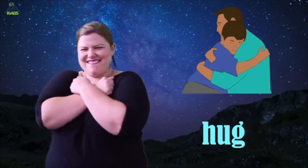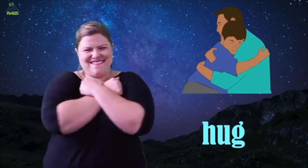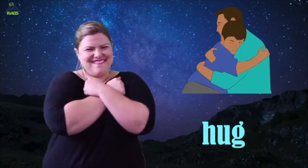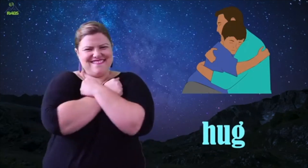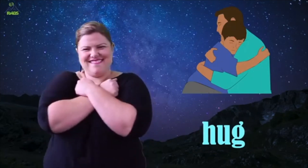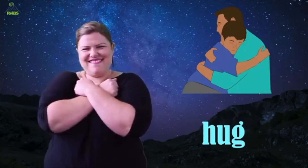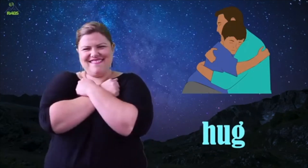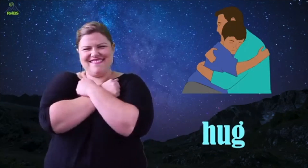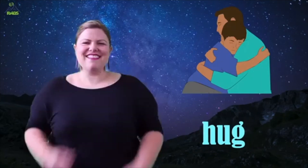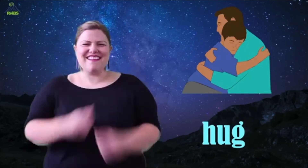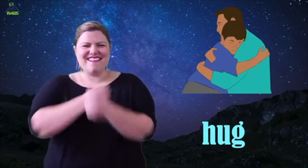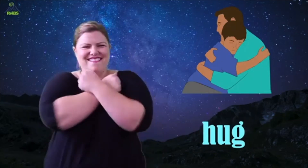Hug.